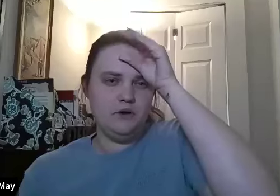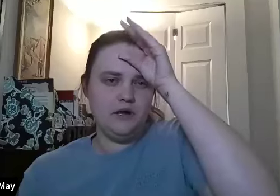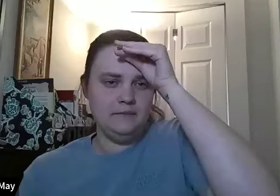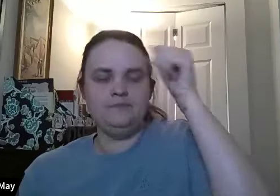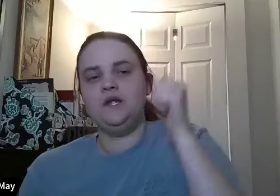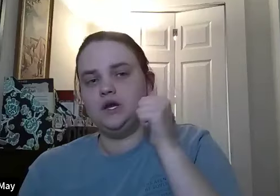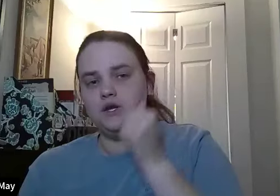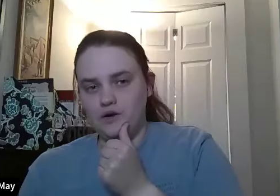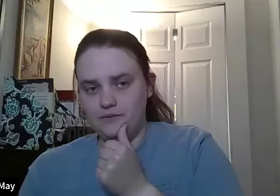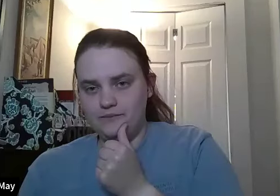boy, girl.